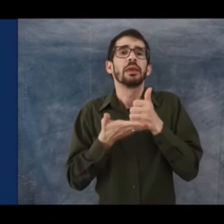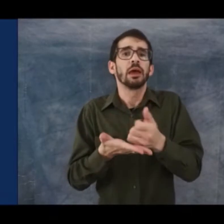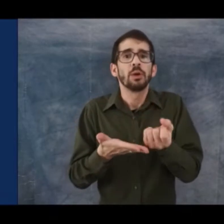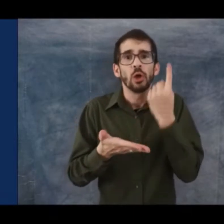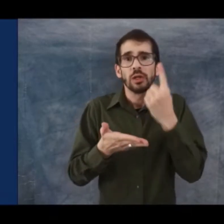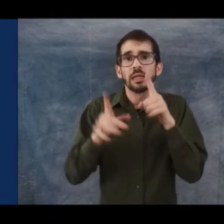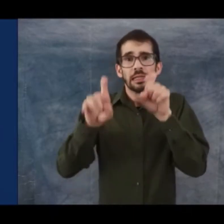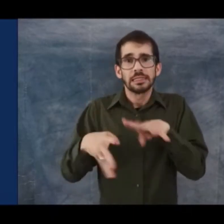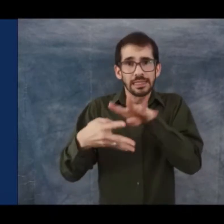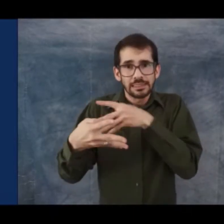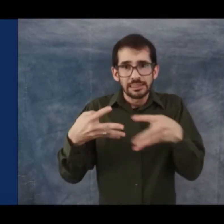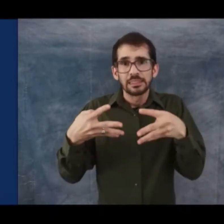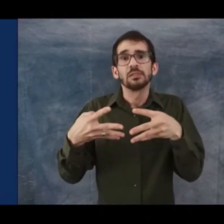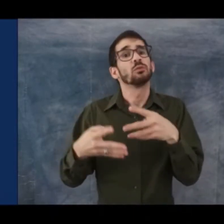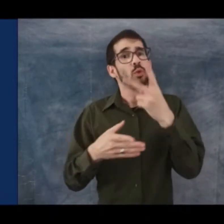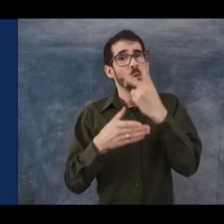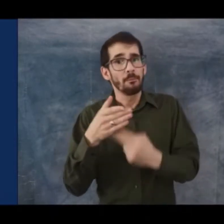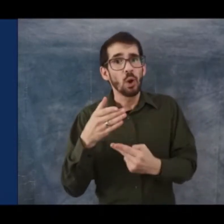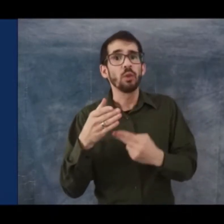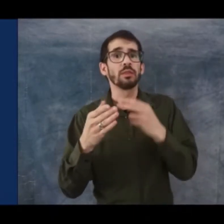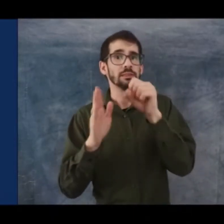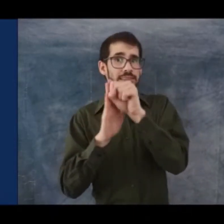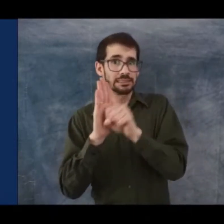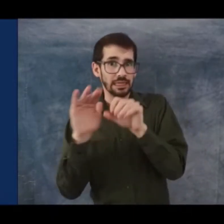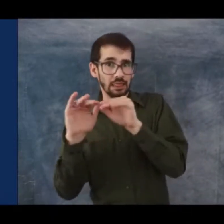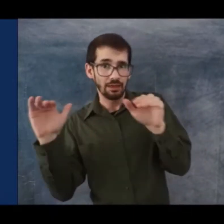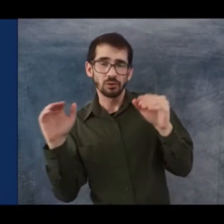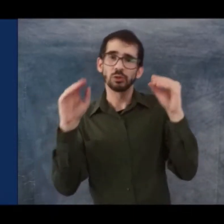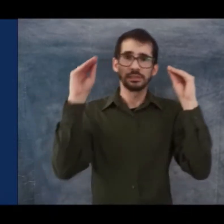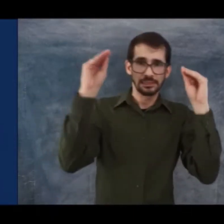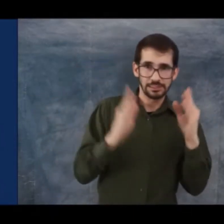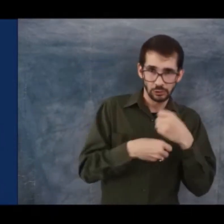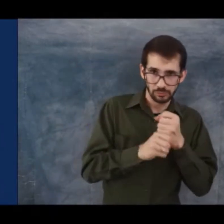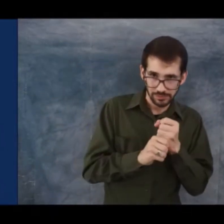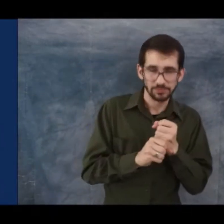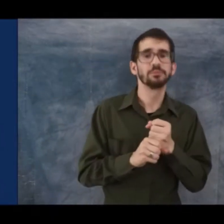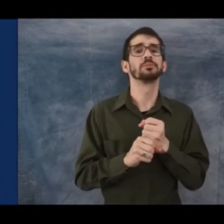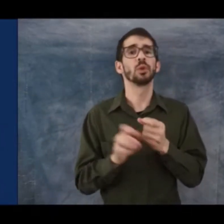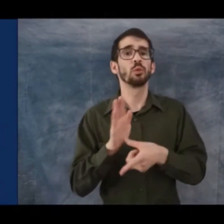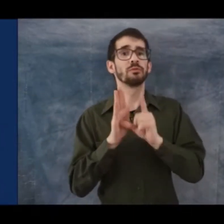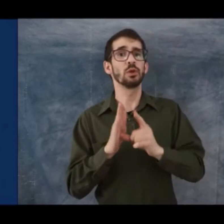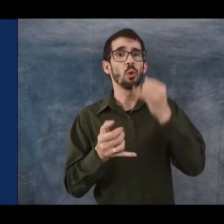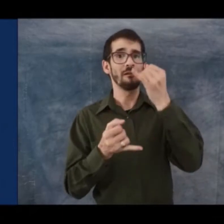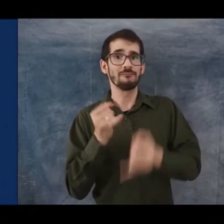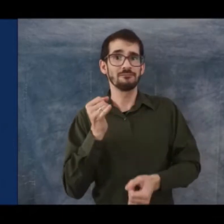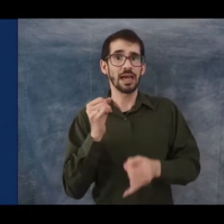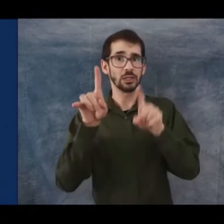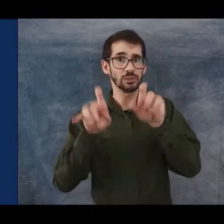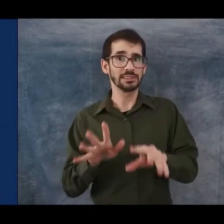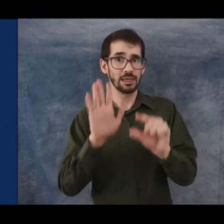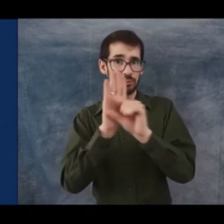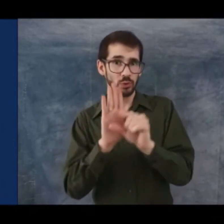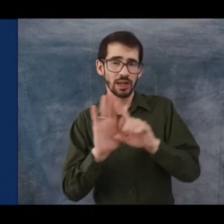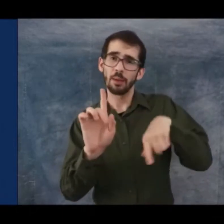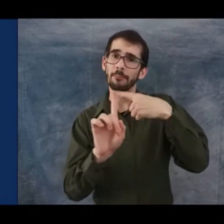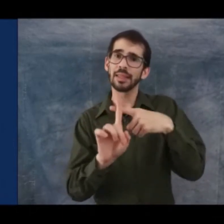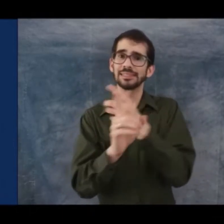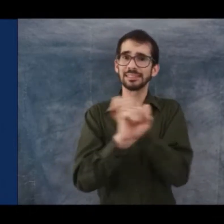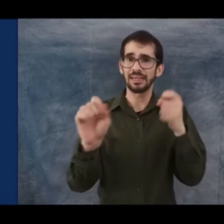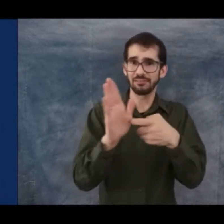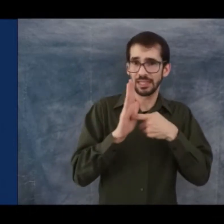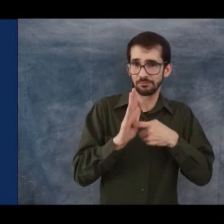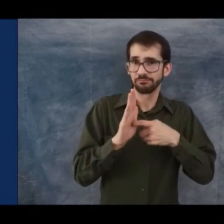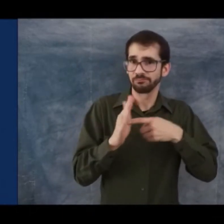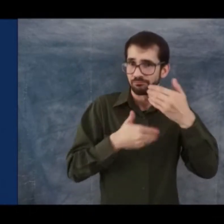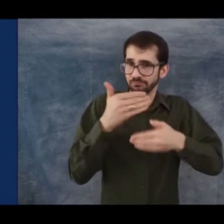test schedule, including both state testing and teacher-made tests, review final exam grading and safety protocols for in-person testing, and